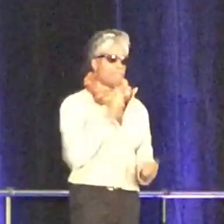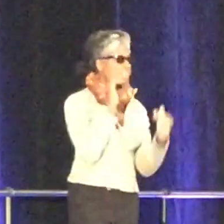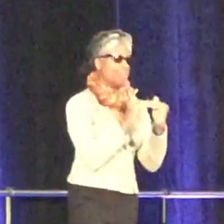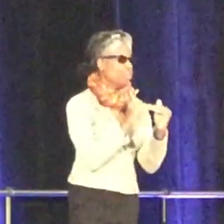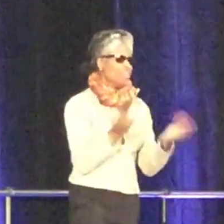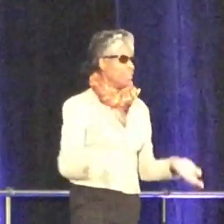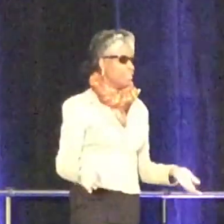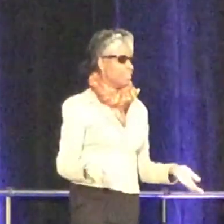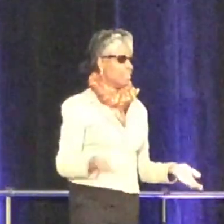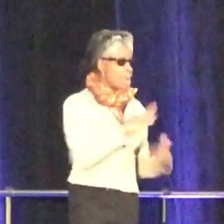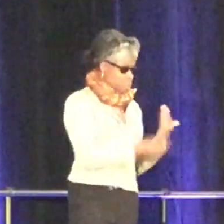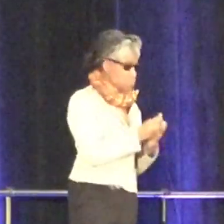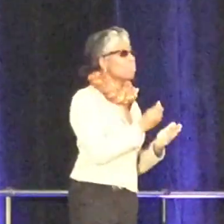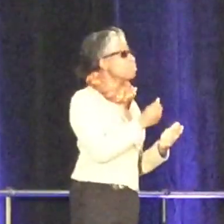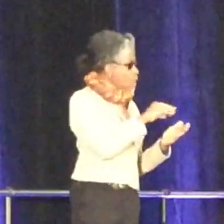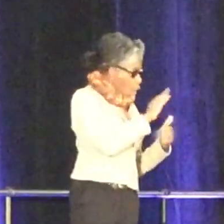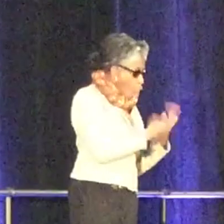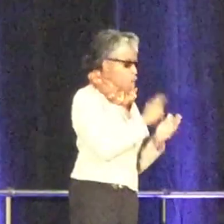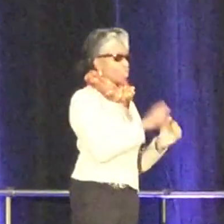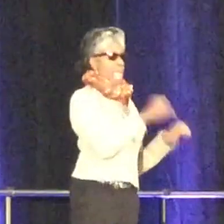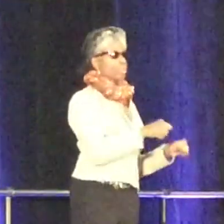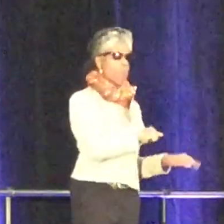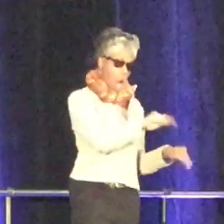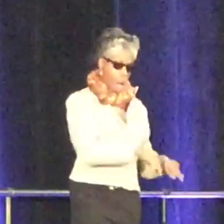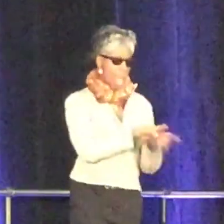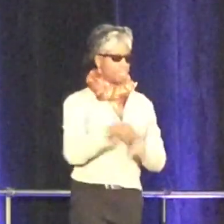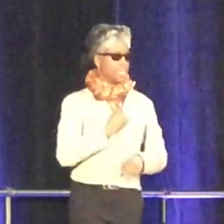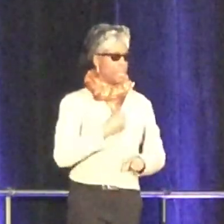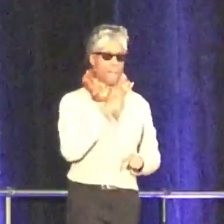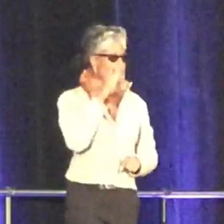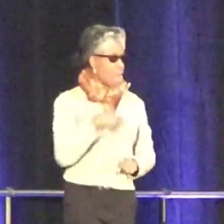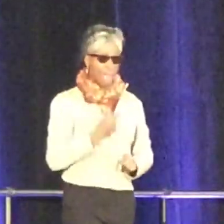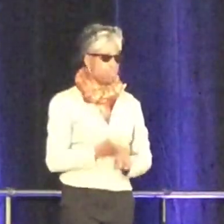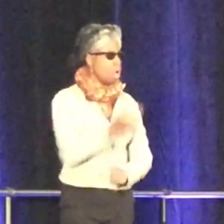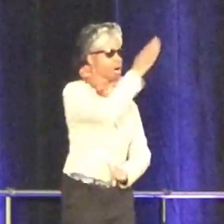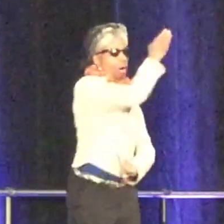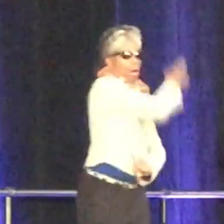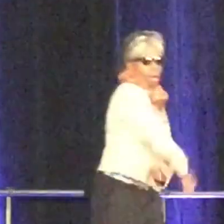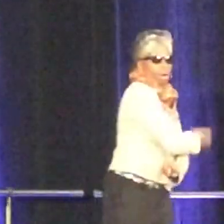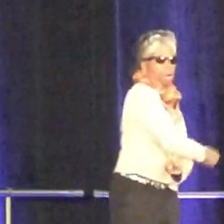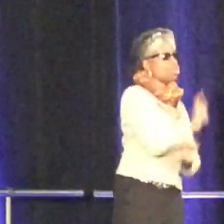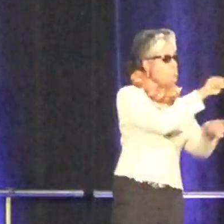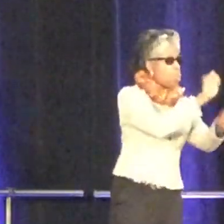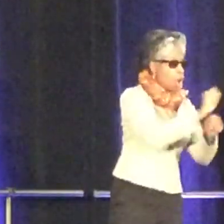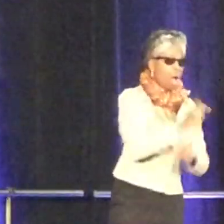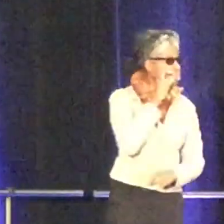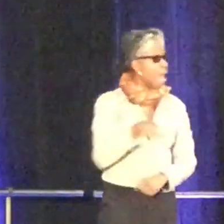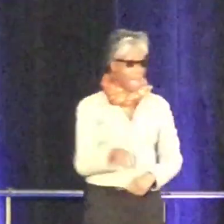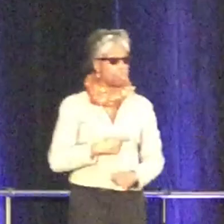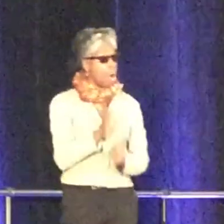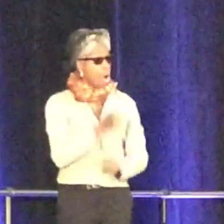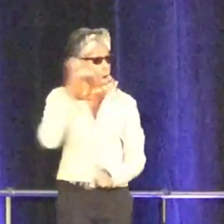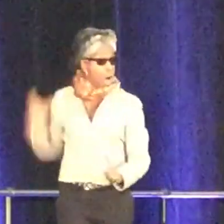for. So here's the thing. I want you vabbing here. I want you to be fabulous. I want your kids saying, my teachers